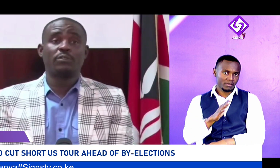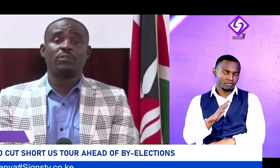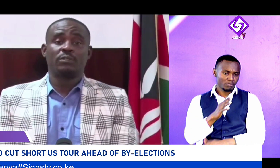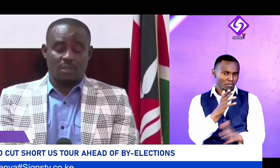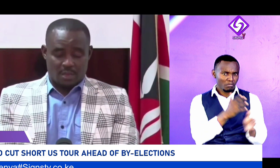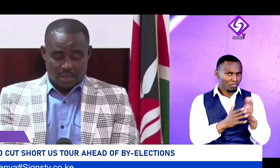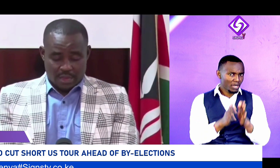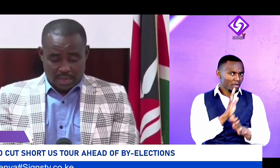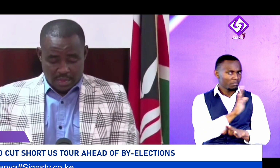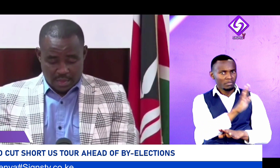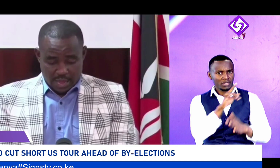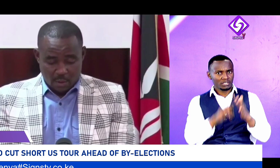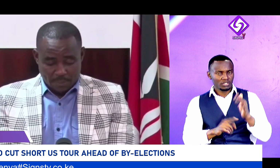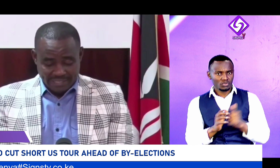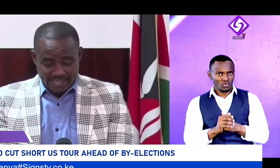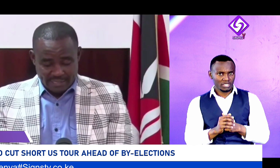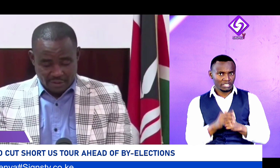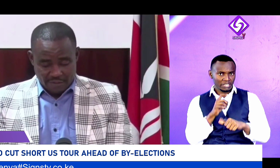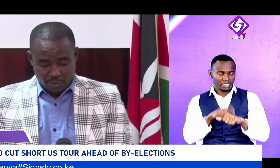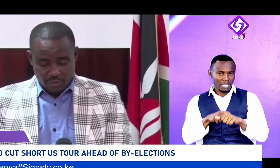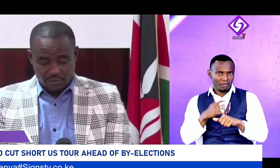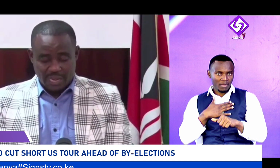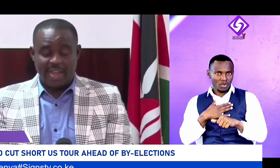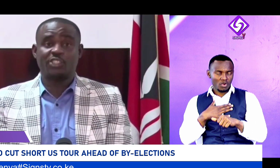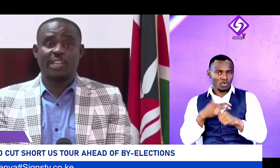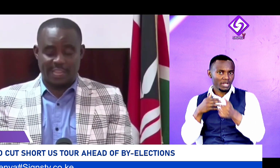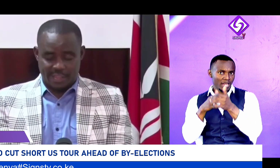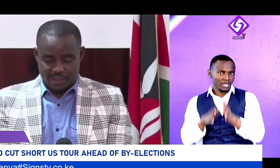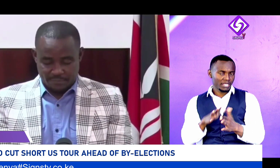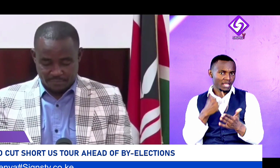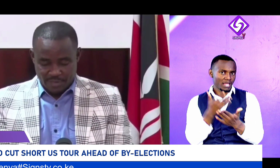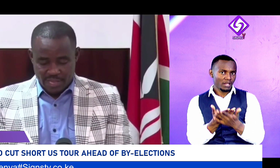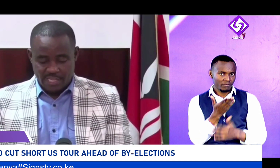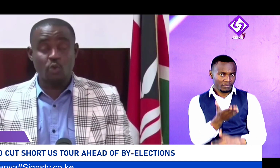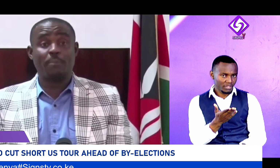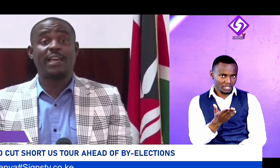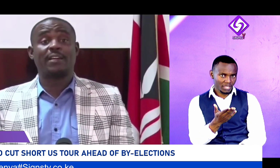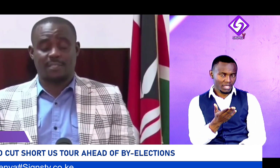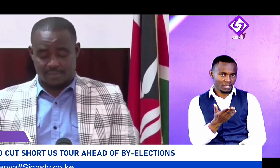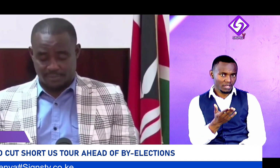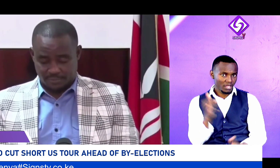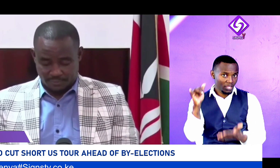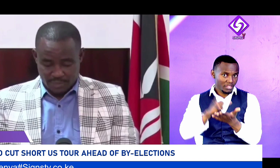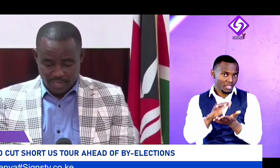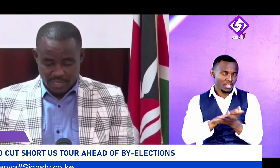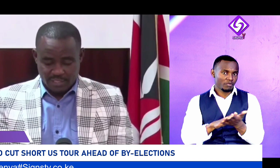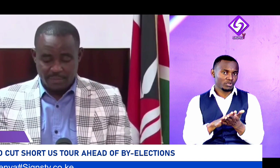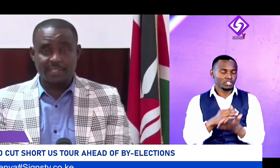upon our party leader's arrival at JKIA is to abduct,